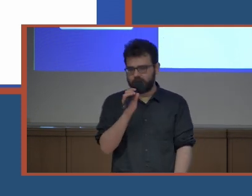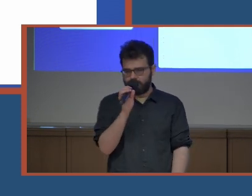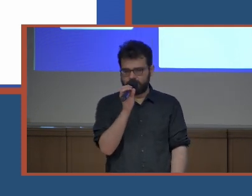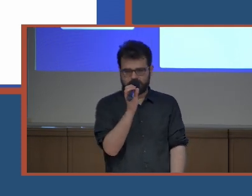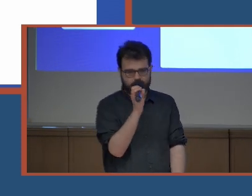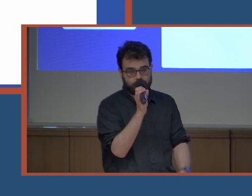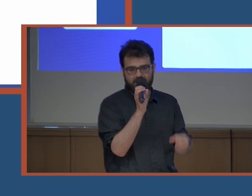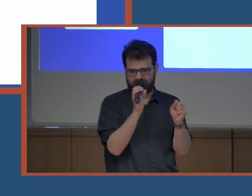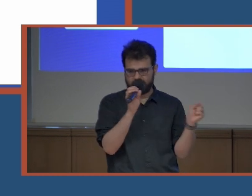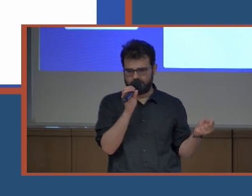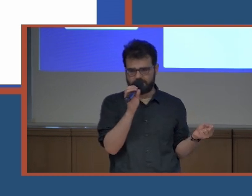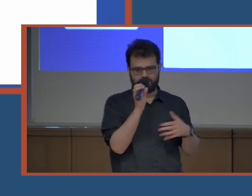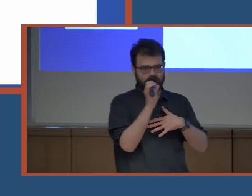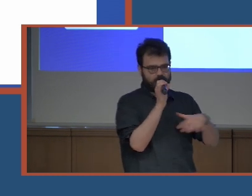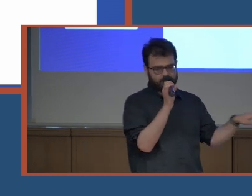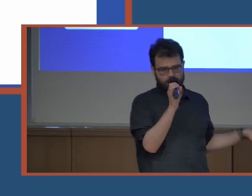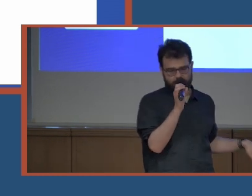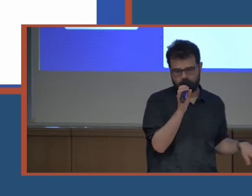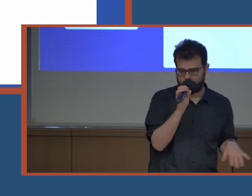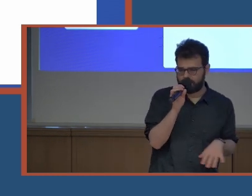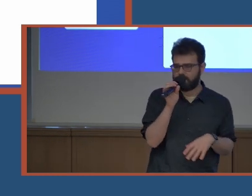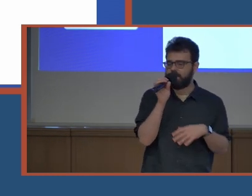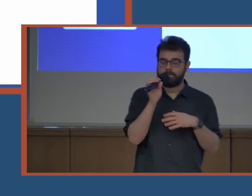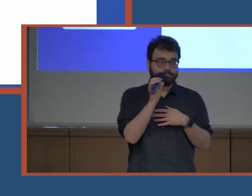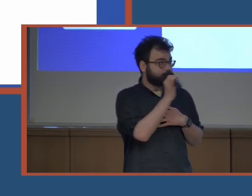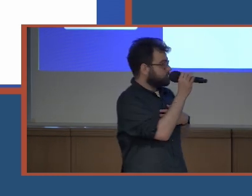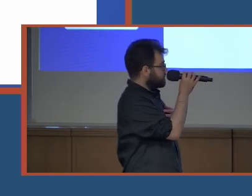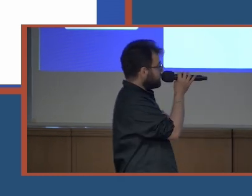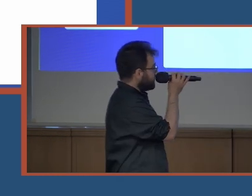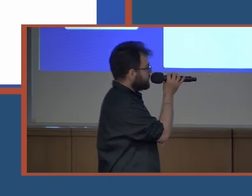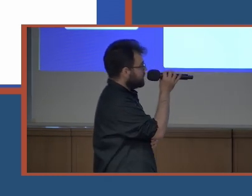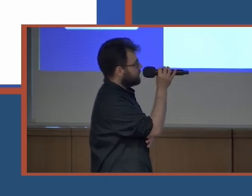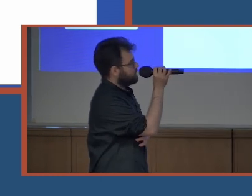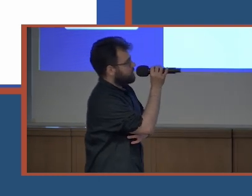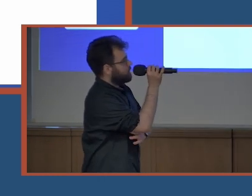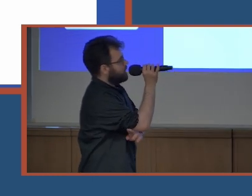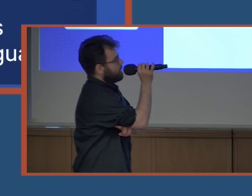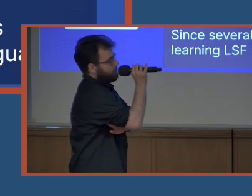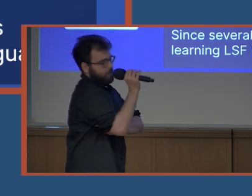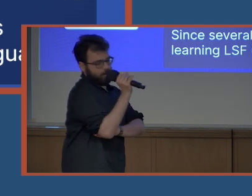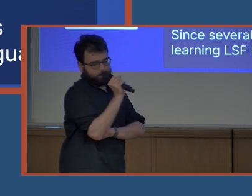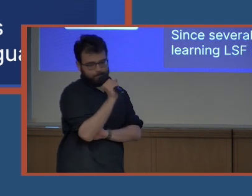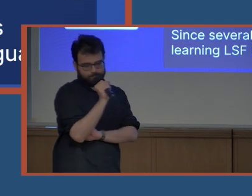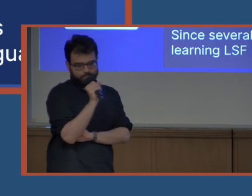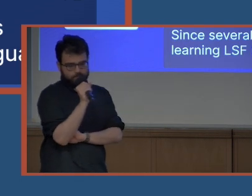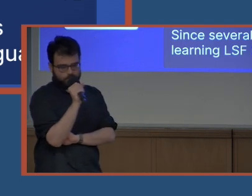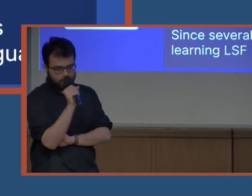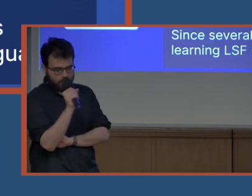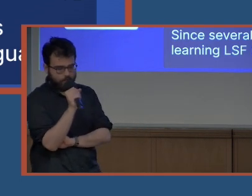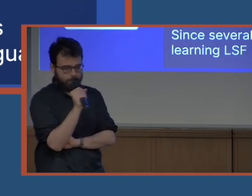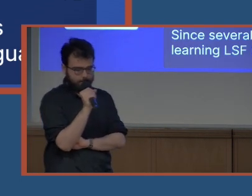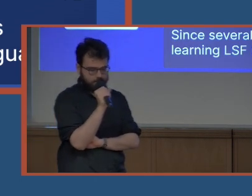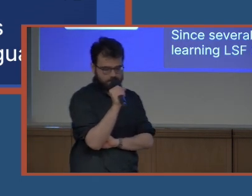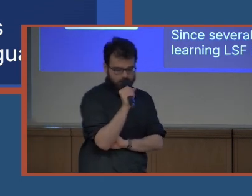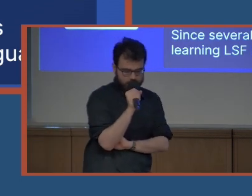not really well accepted. But this new sign got accepted very quickly. As I said earlier, there are